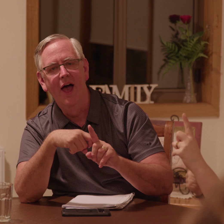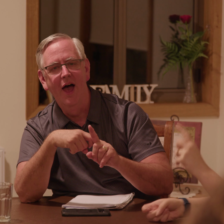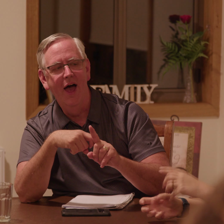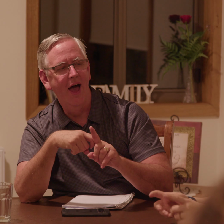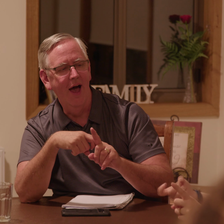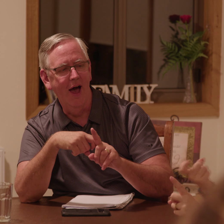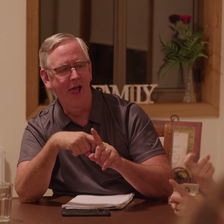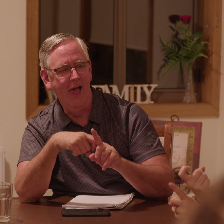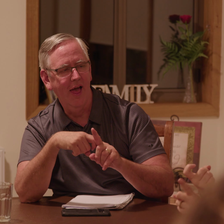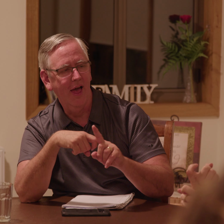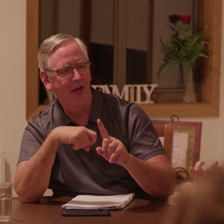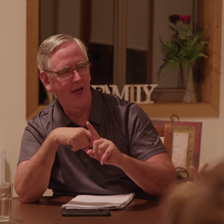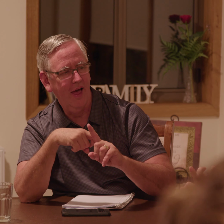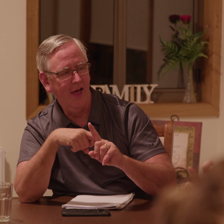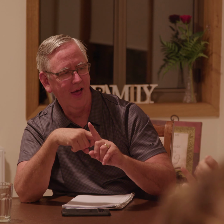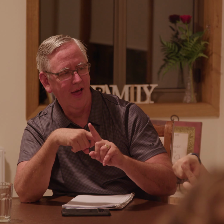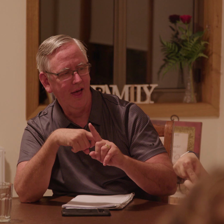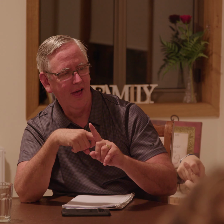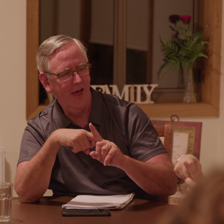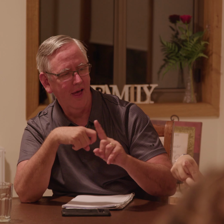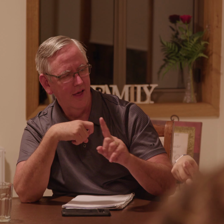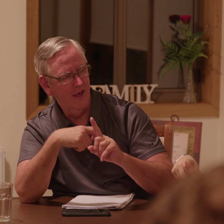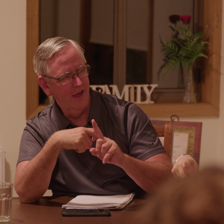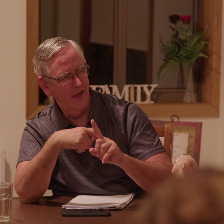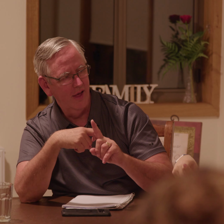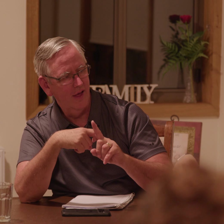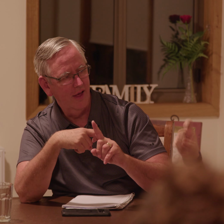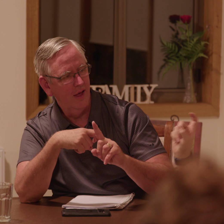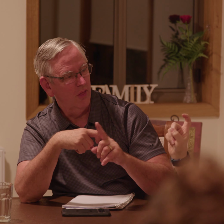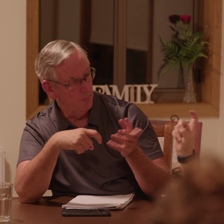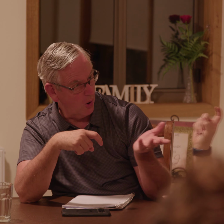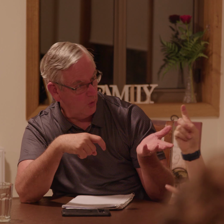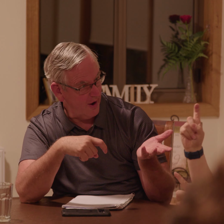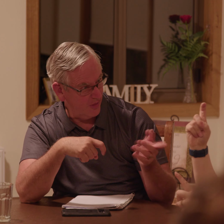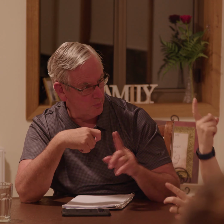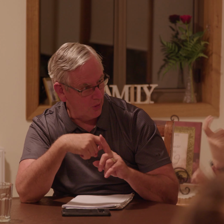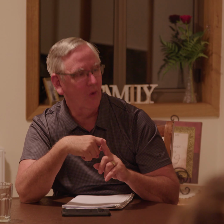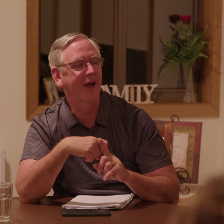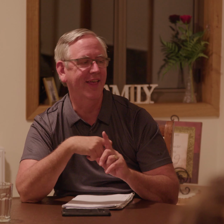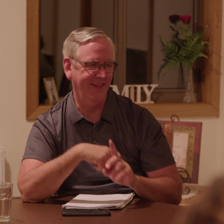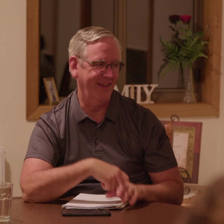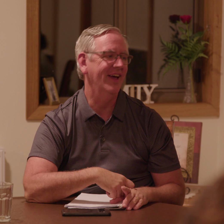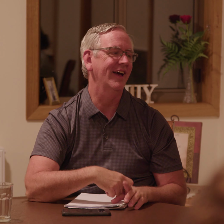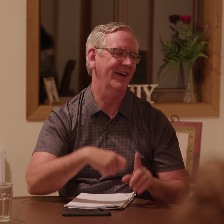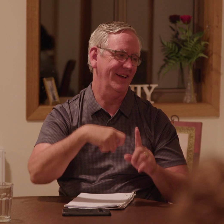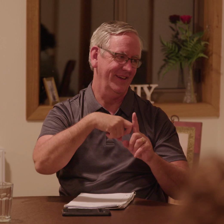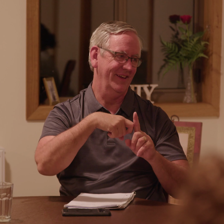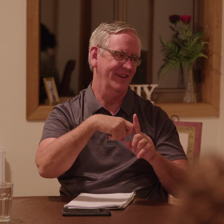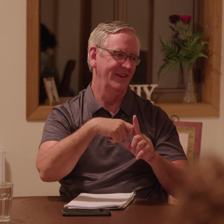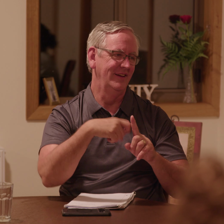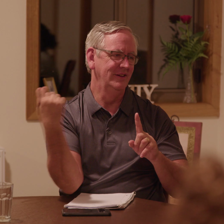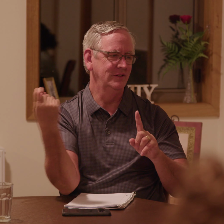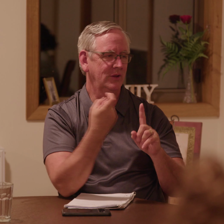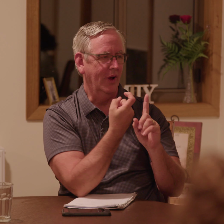we did like this. You can do K or K. Okay, so it's alright. As long as that Yeah. hook It's finger got the one touches. right there, and